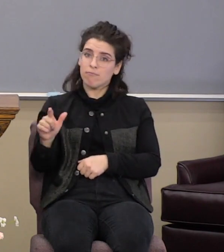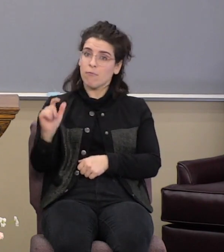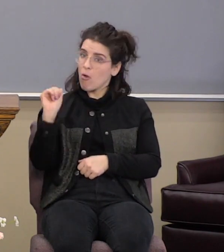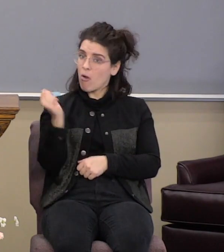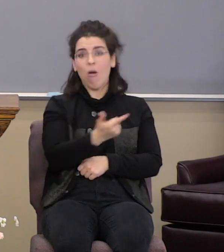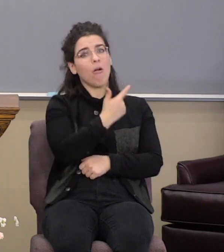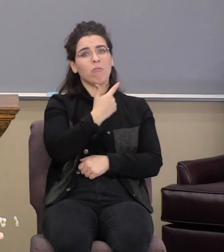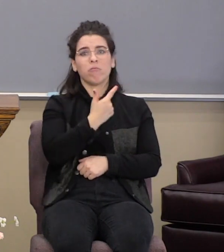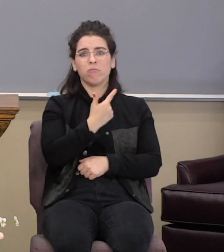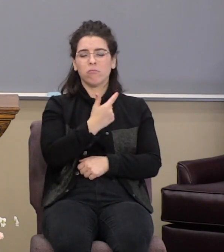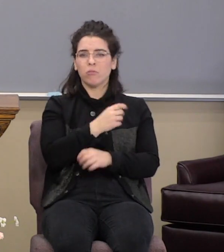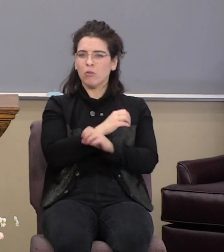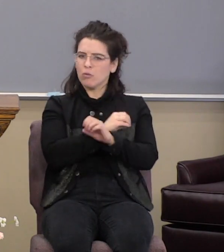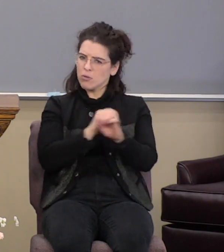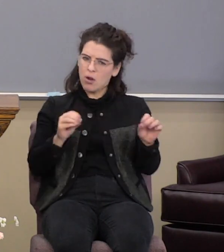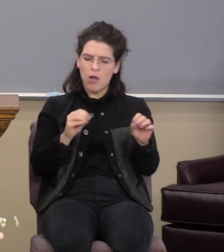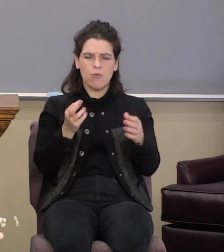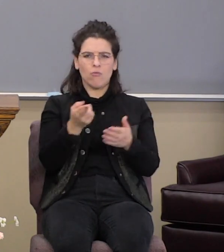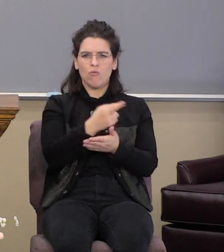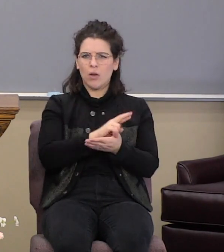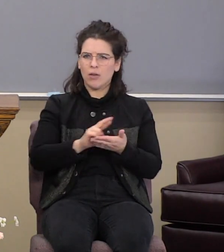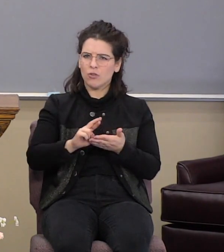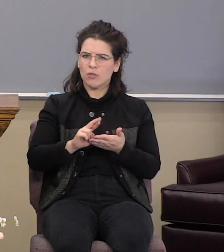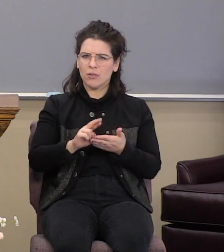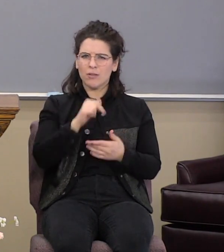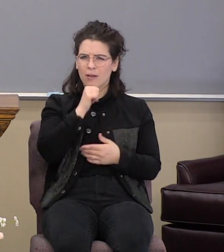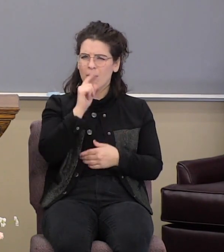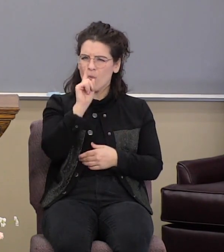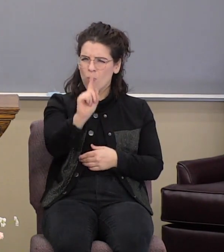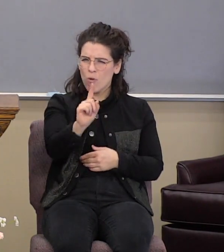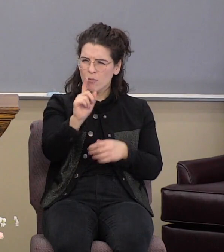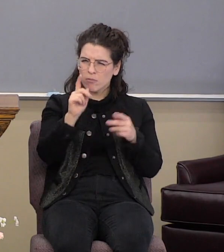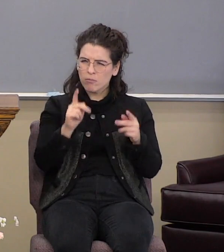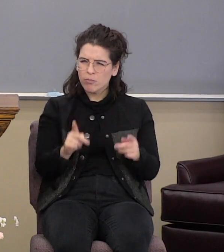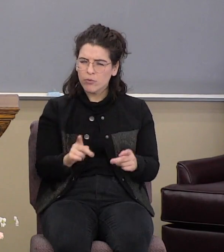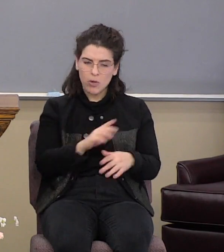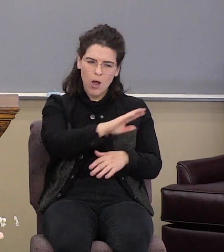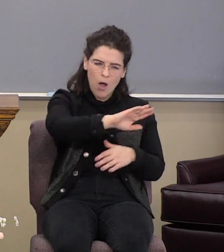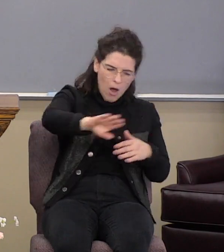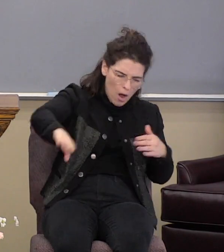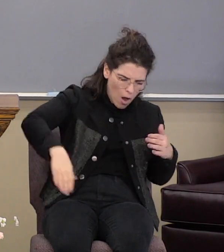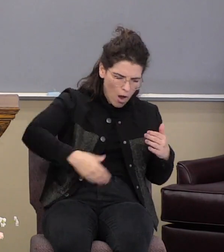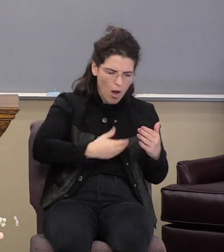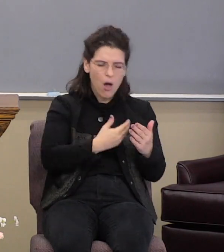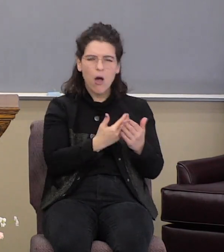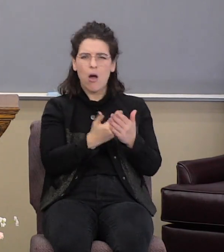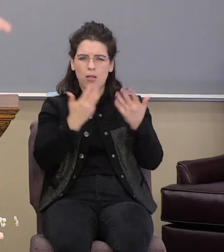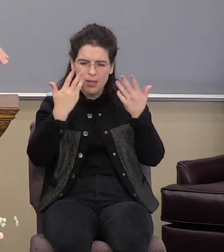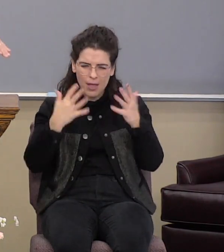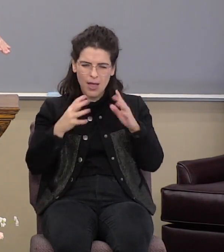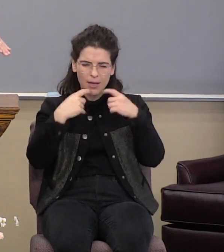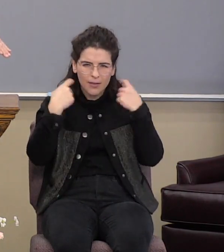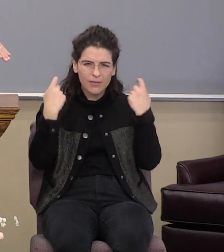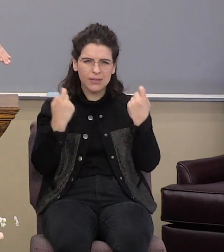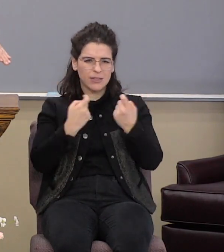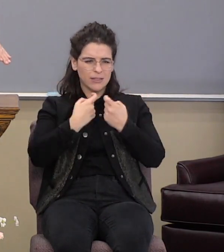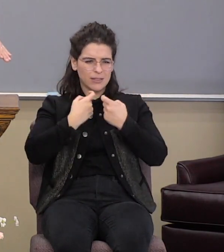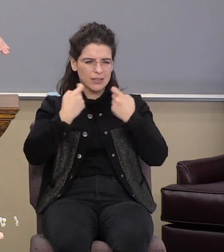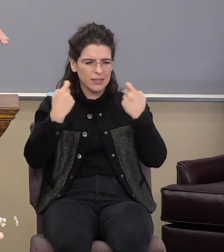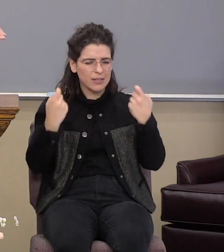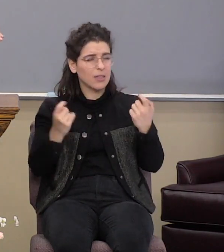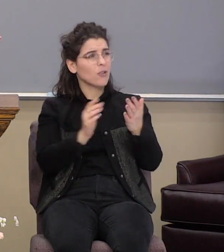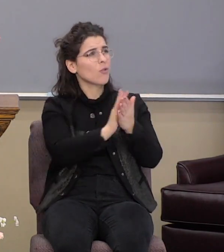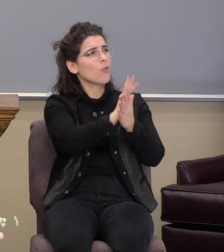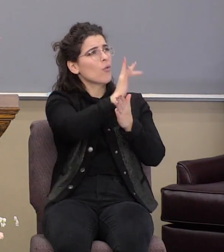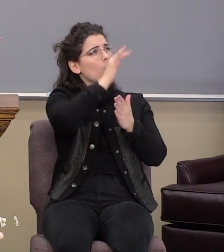All. There's none righteous. No, not one. All have sinned and come short